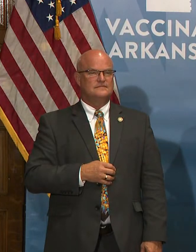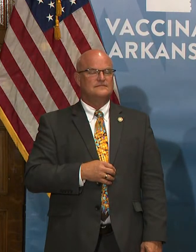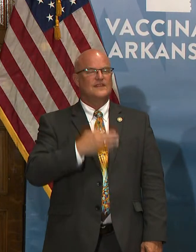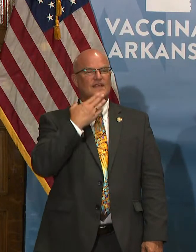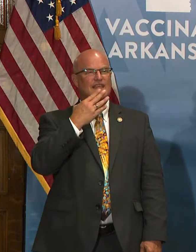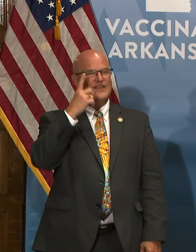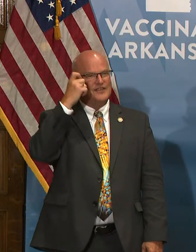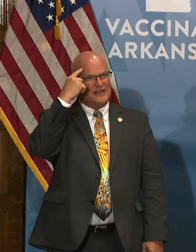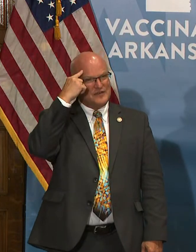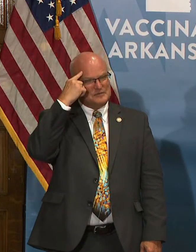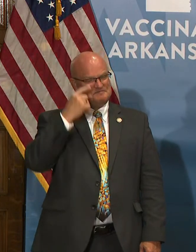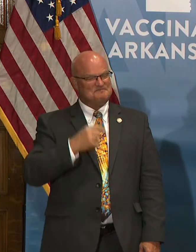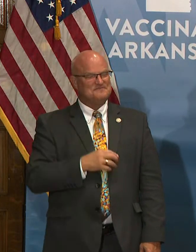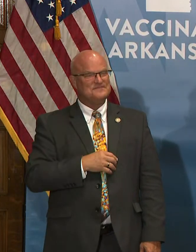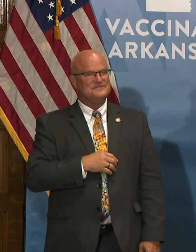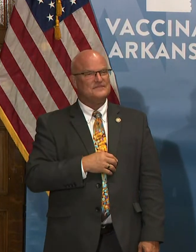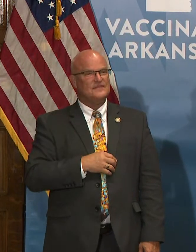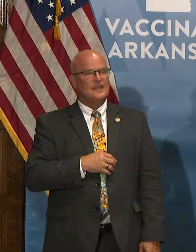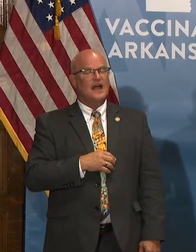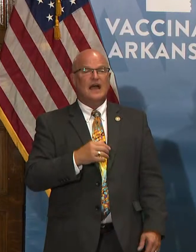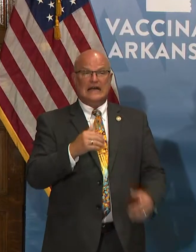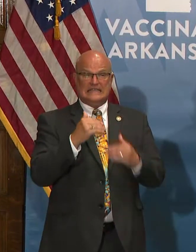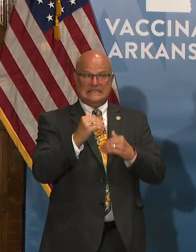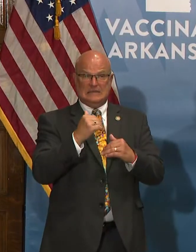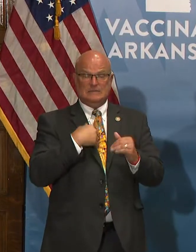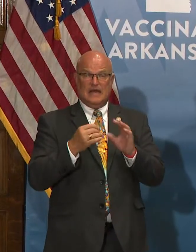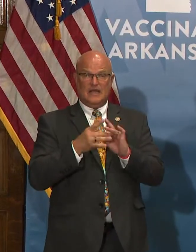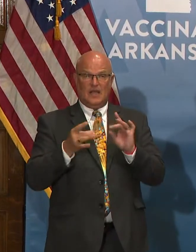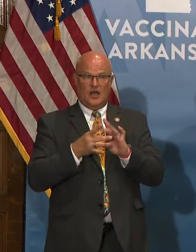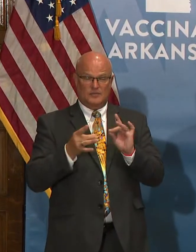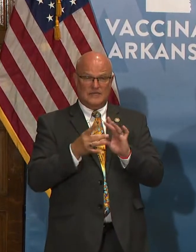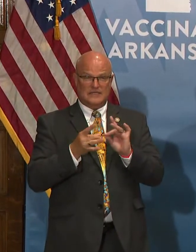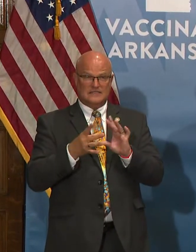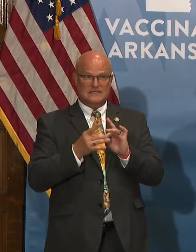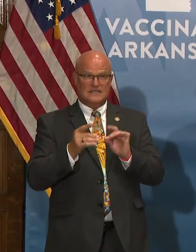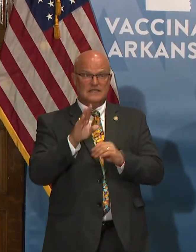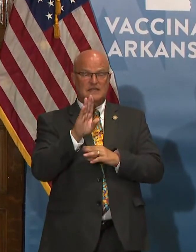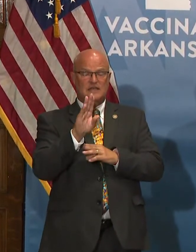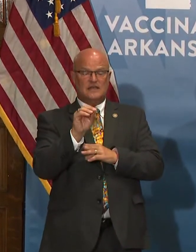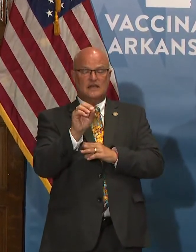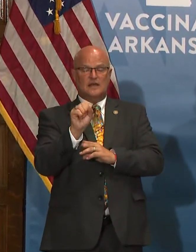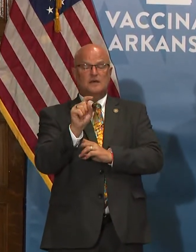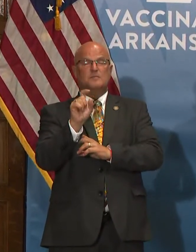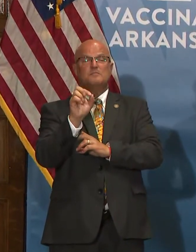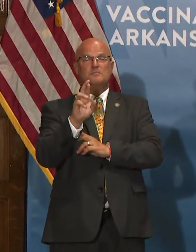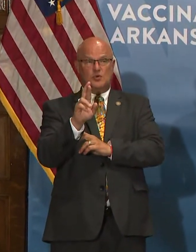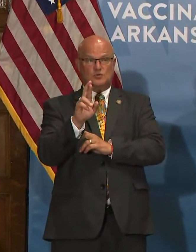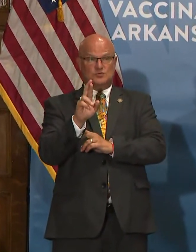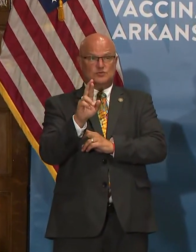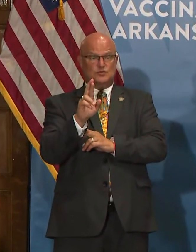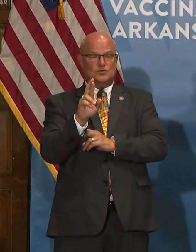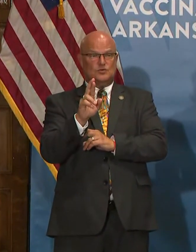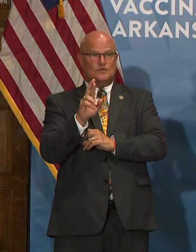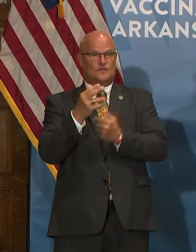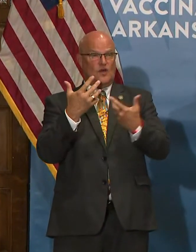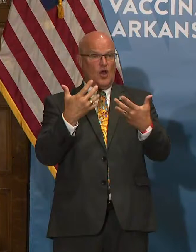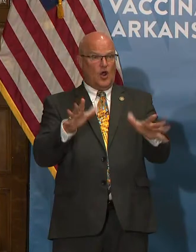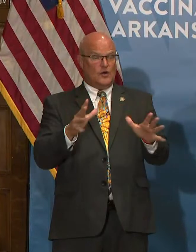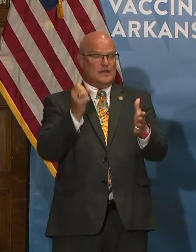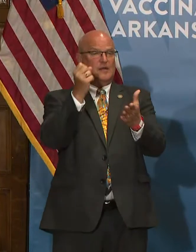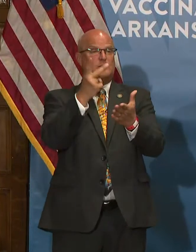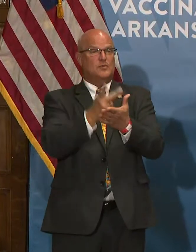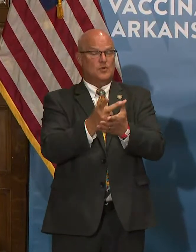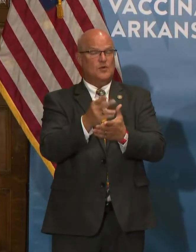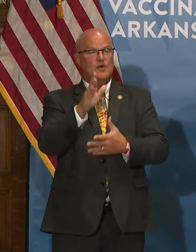Thank you, Governor. I want to limit my comments today to the booster doses that have been already approved